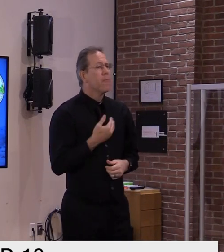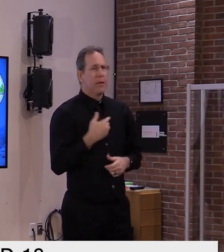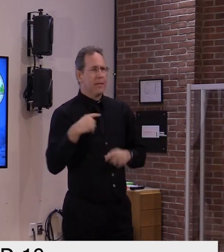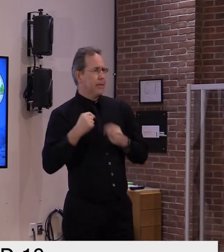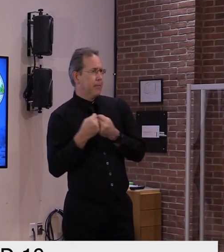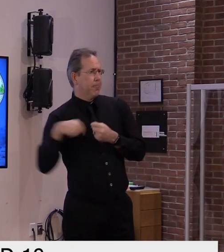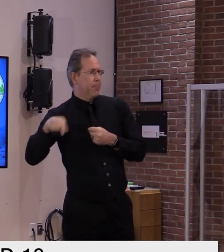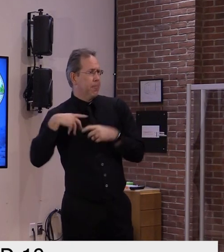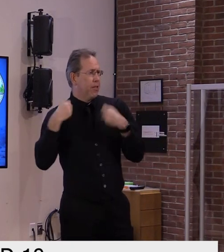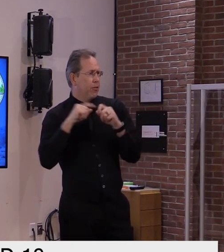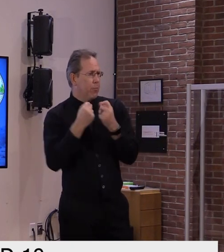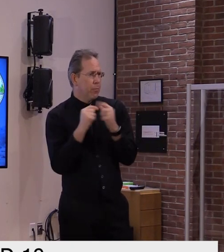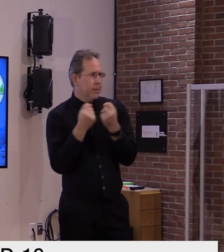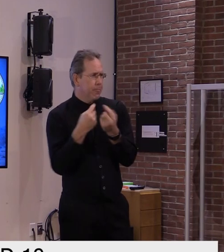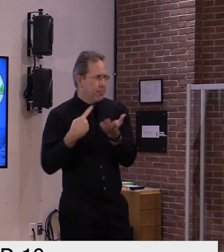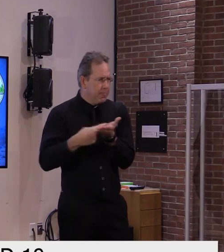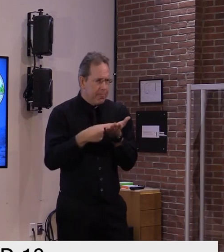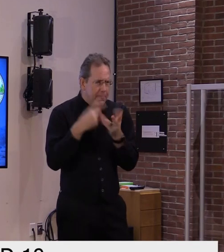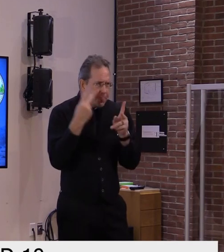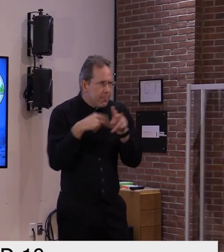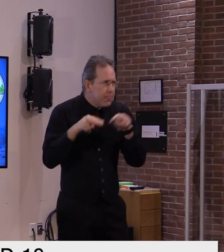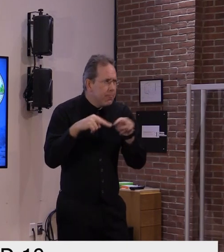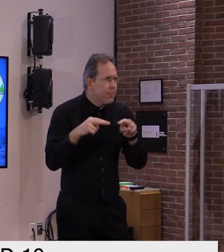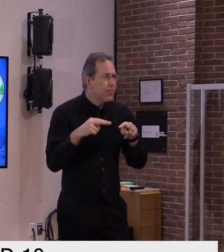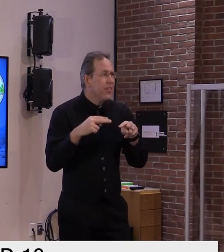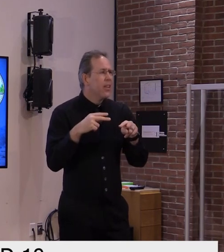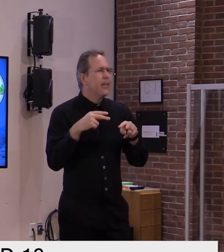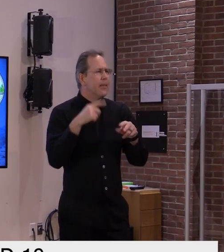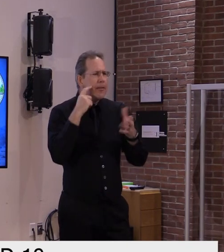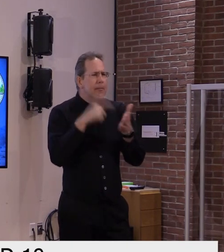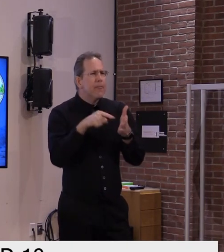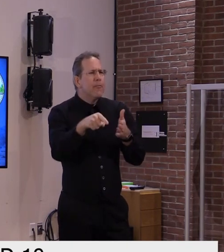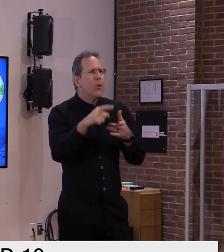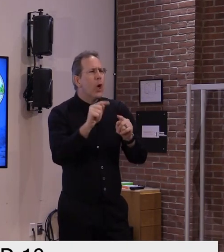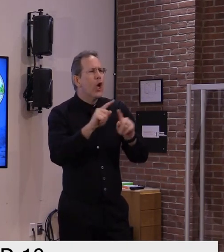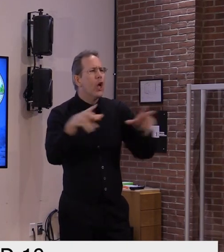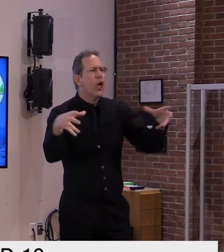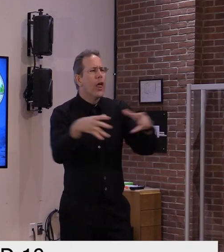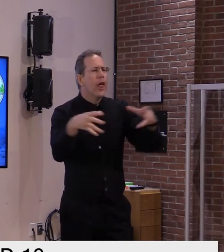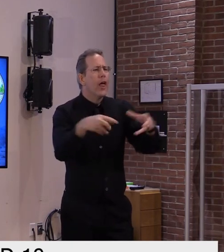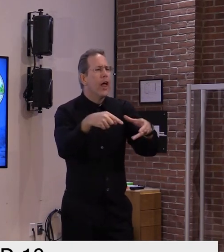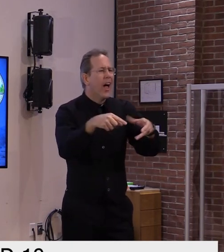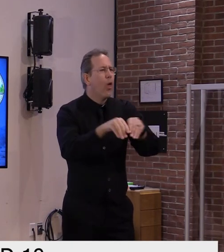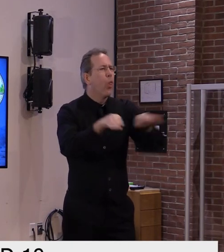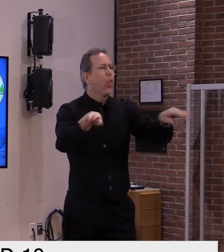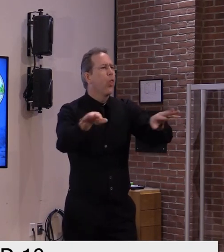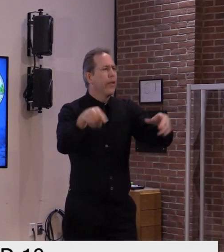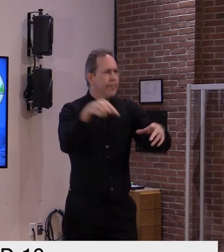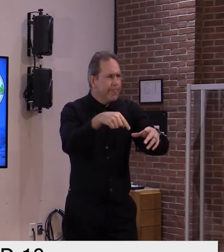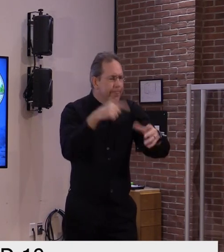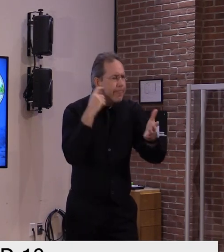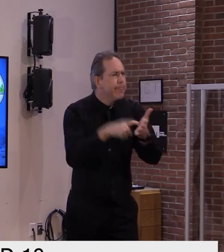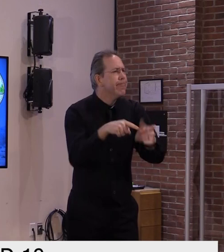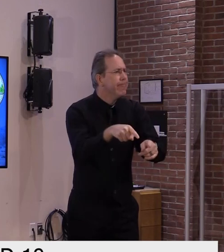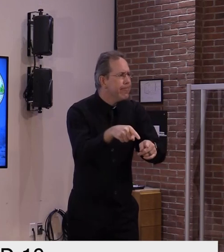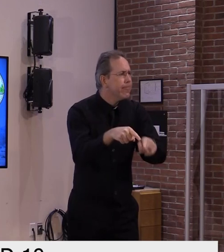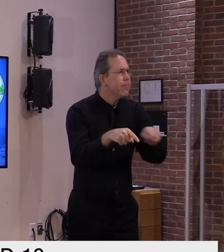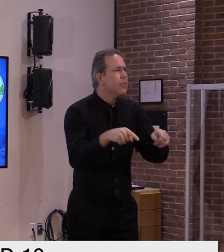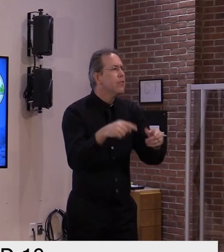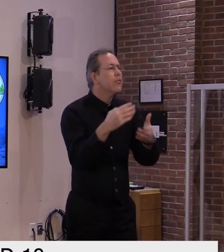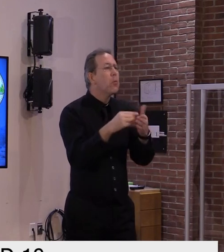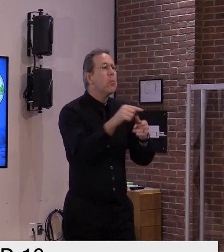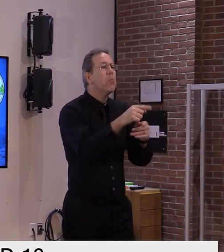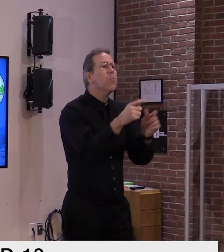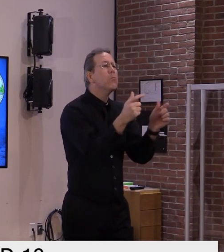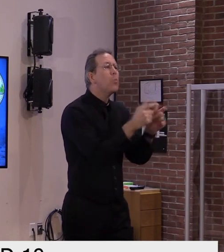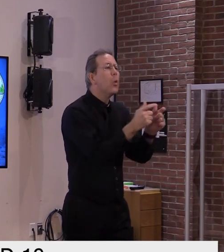spread. But so far, we are still not finding evidence of significant outbreaks tied to the types of small